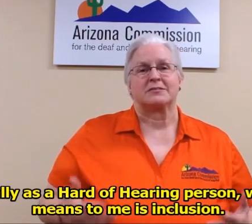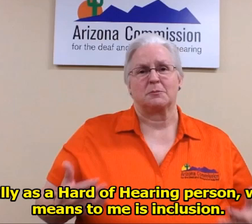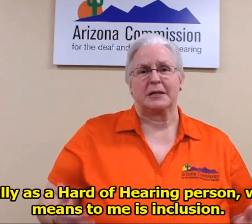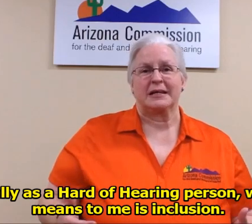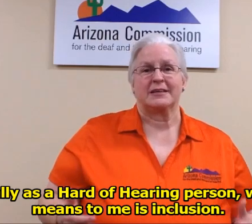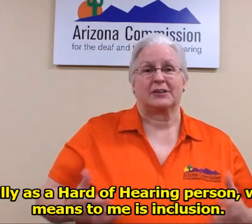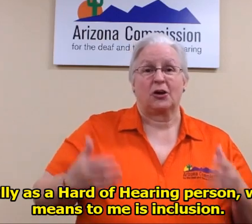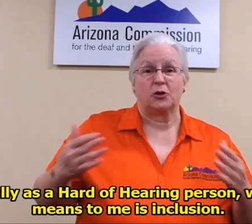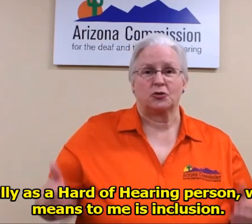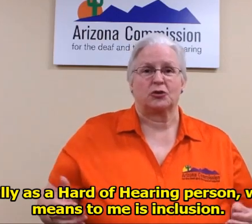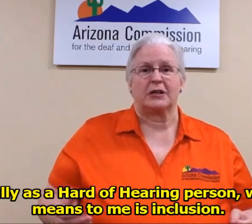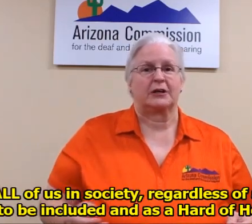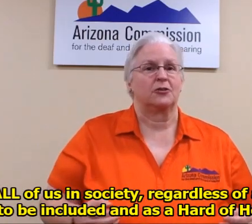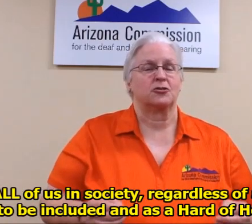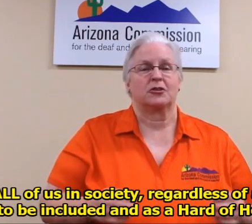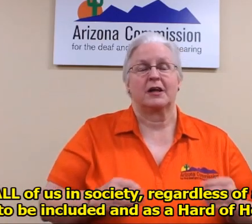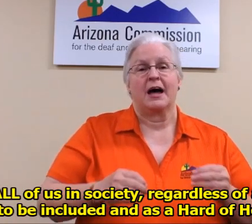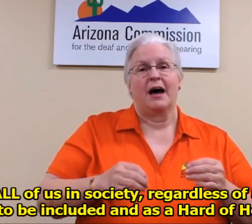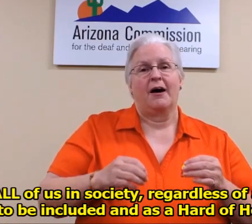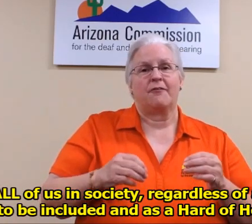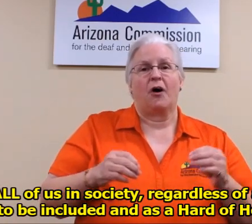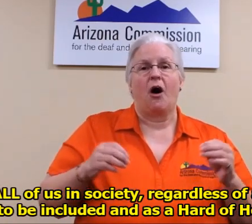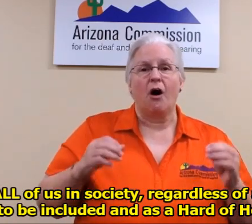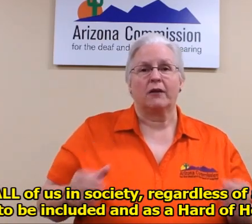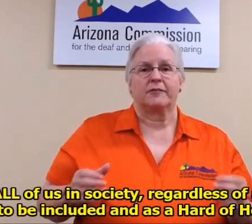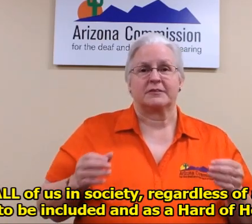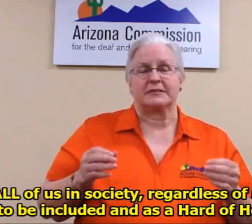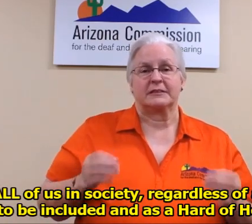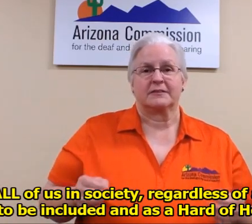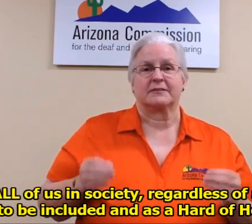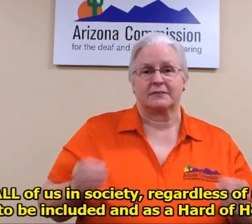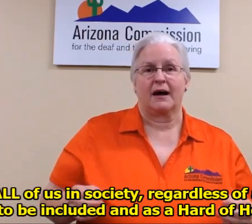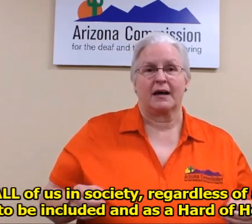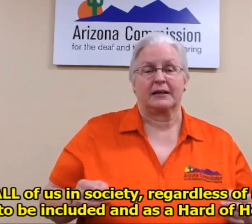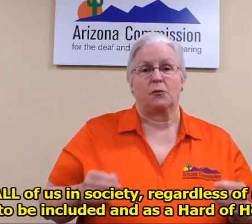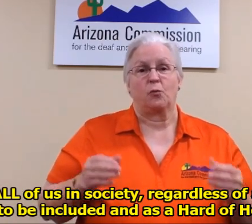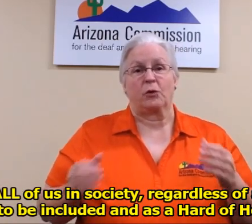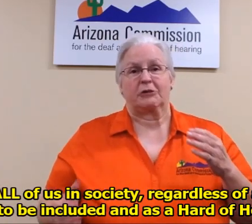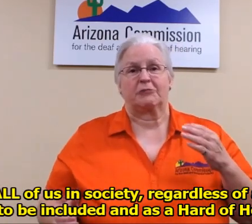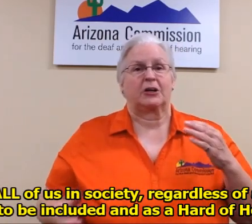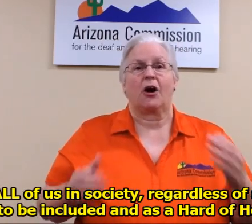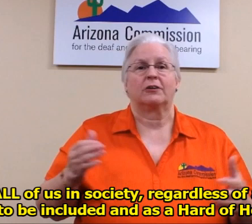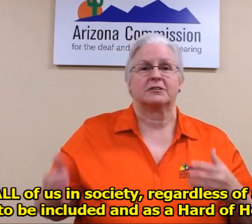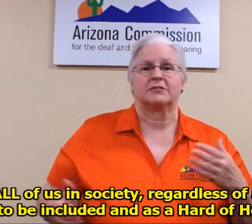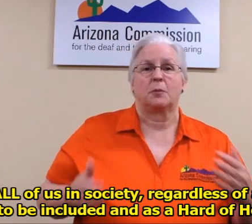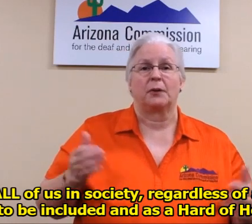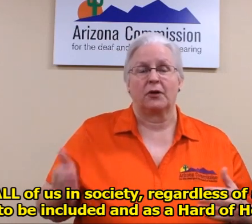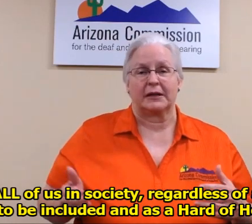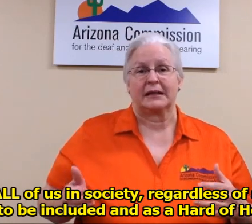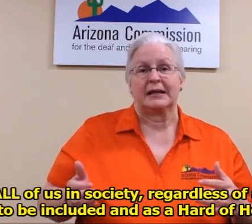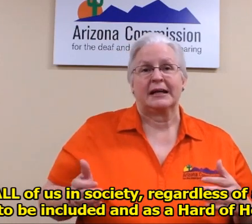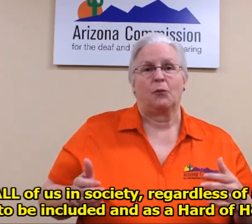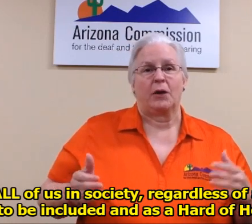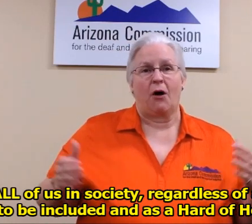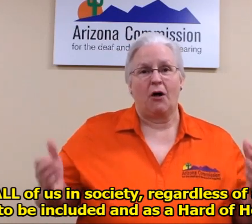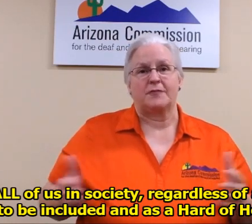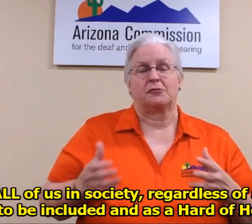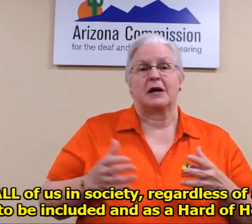to me is inclusion of all of us in society, regardless of ability. We all have a right